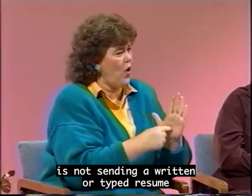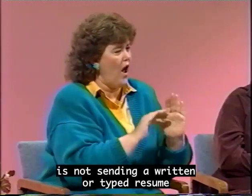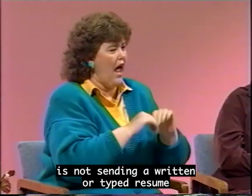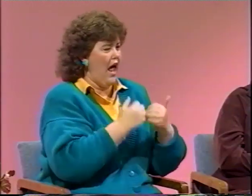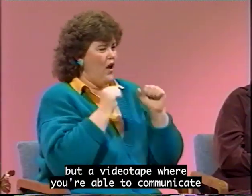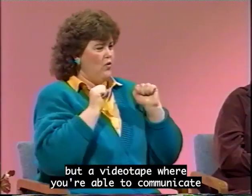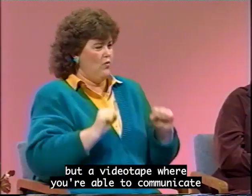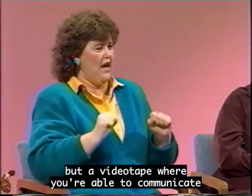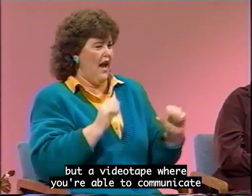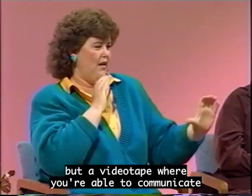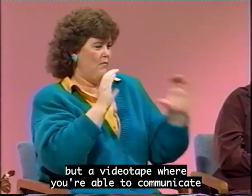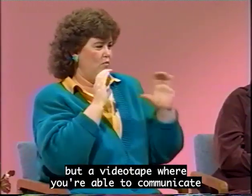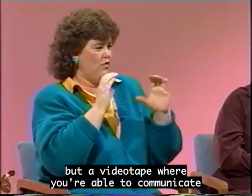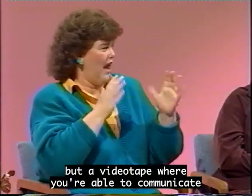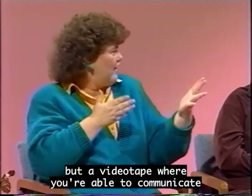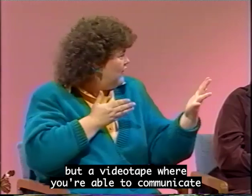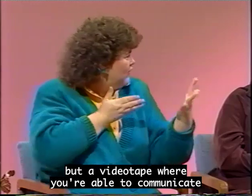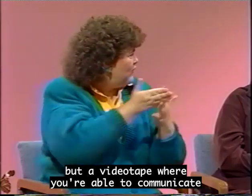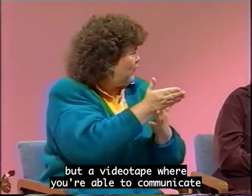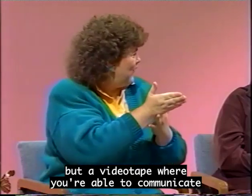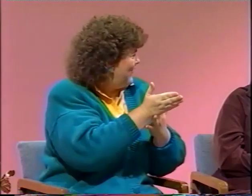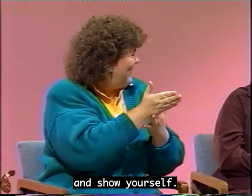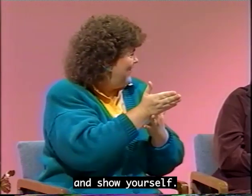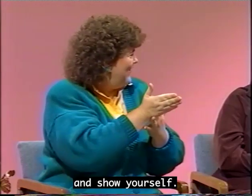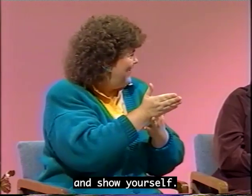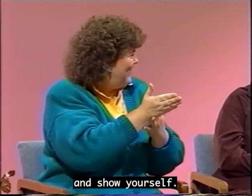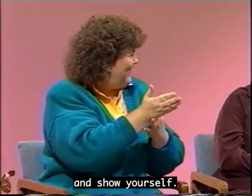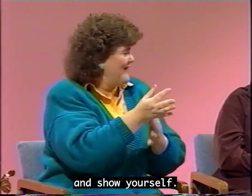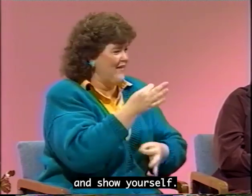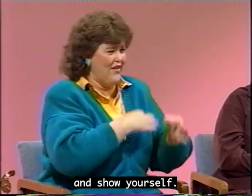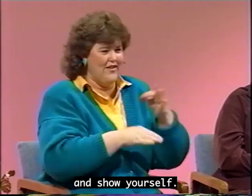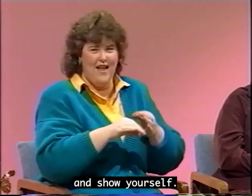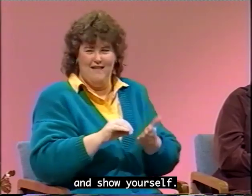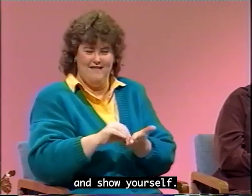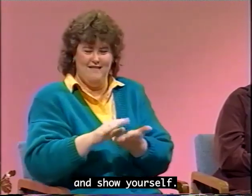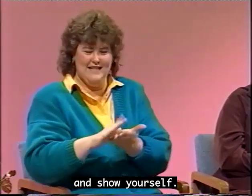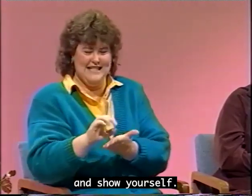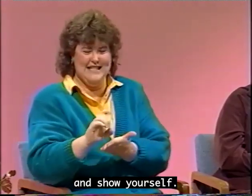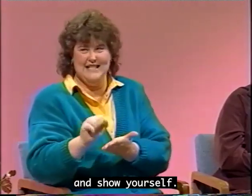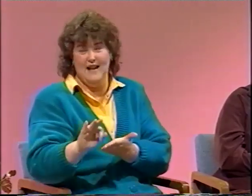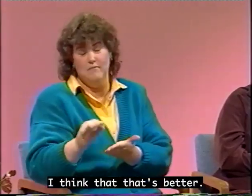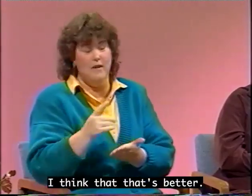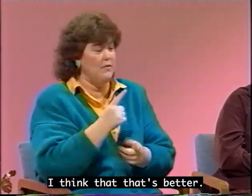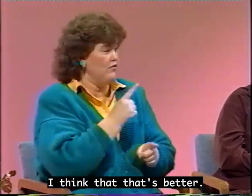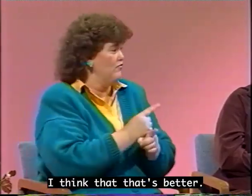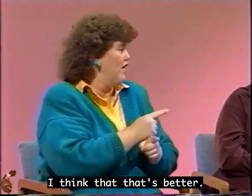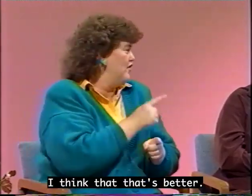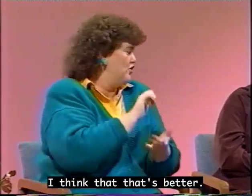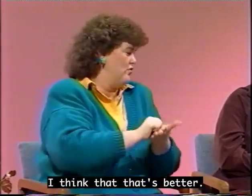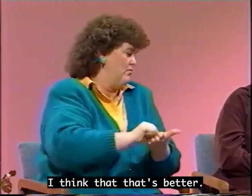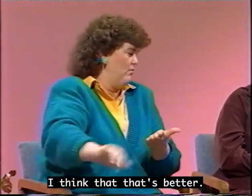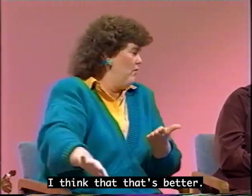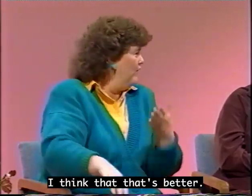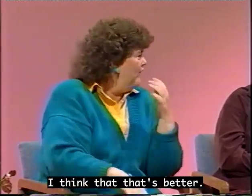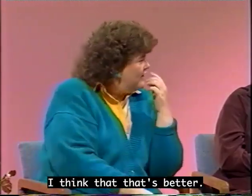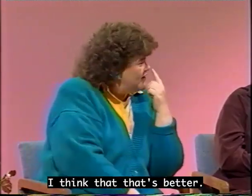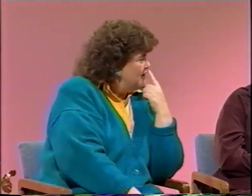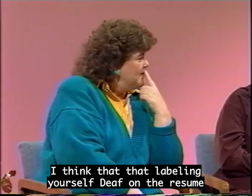resume, but a videotape where you're able to communicate and show yourself. I think that's better. I think